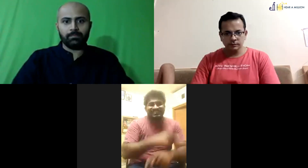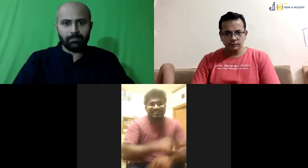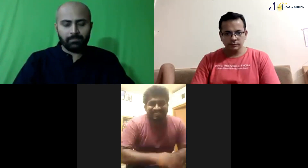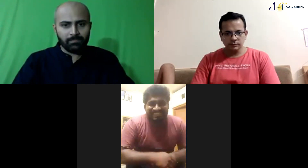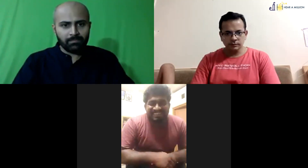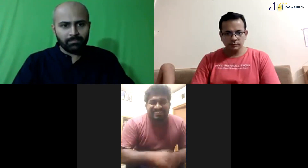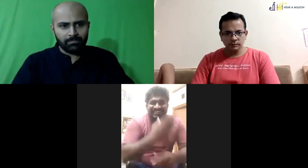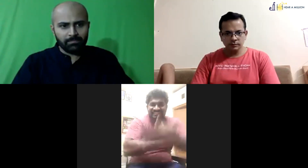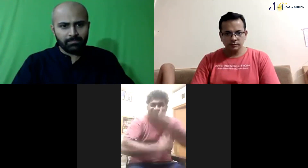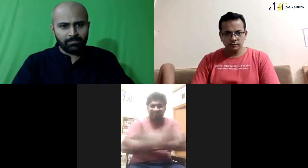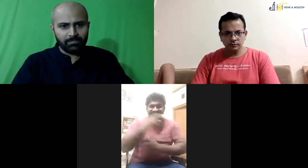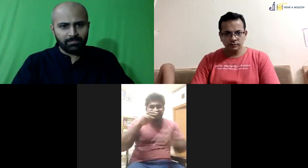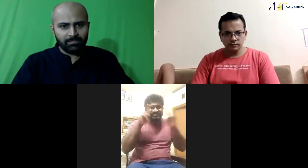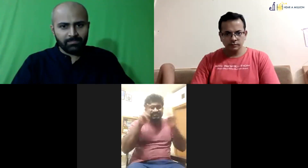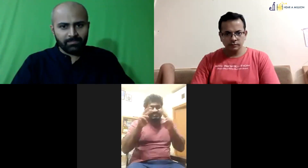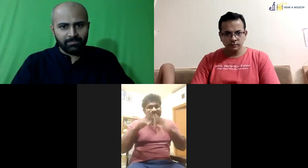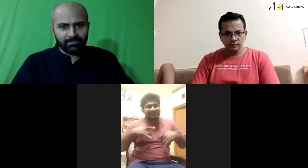doubt.